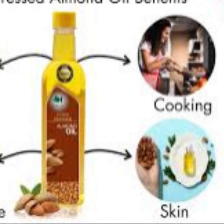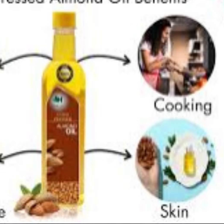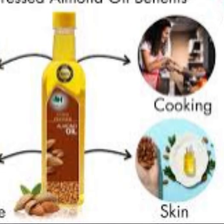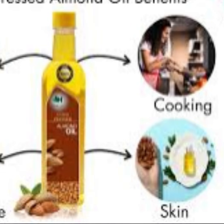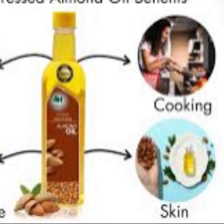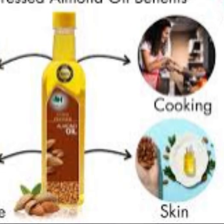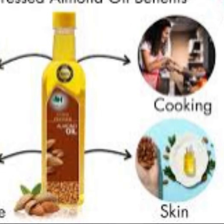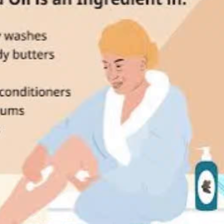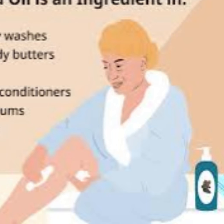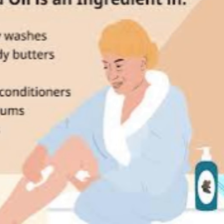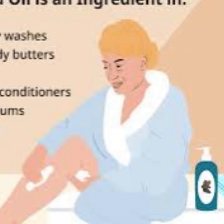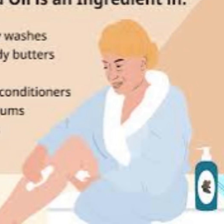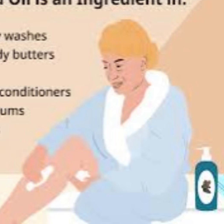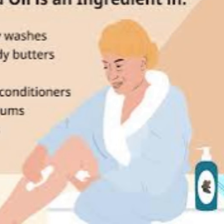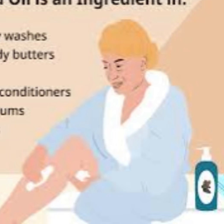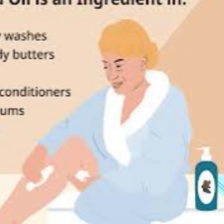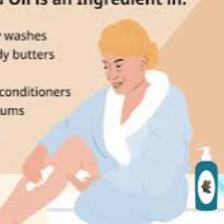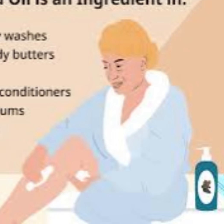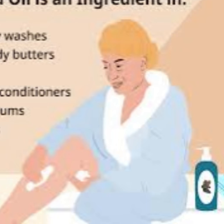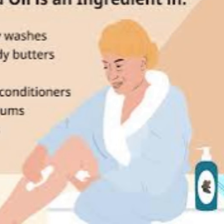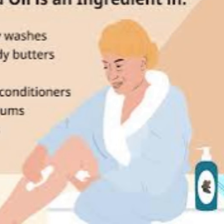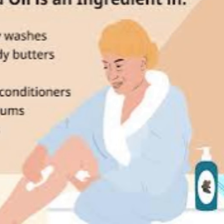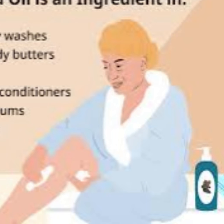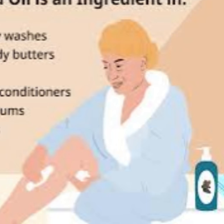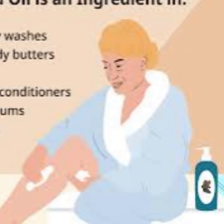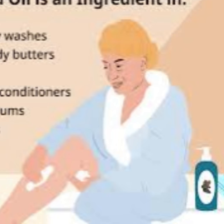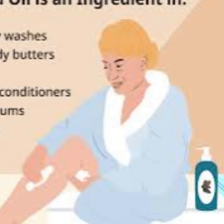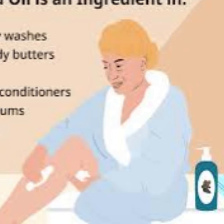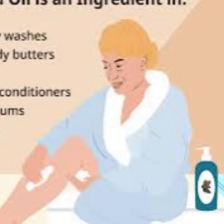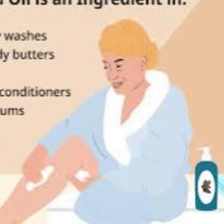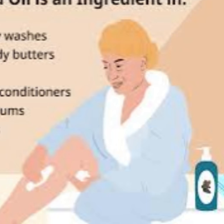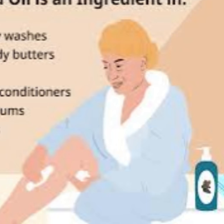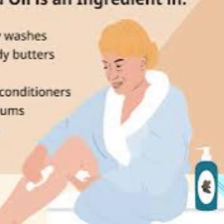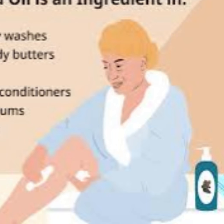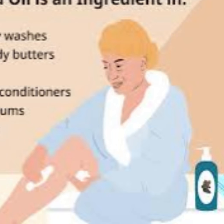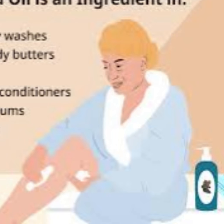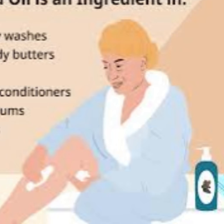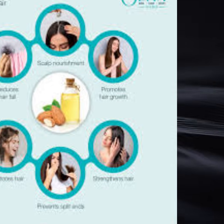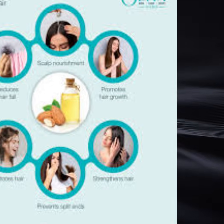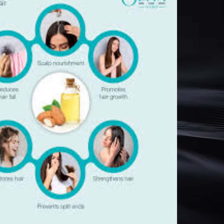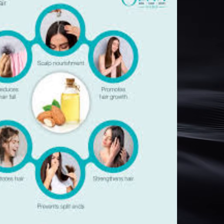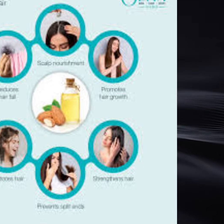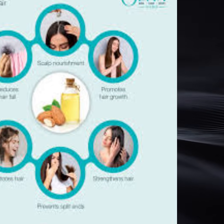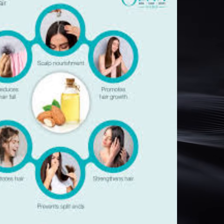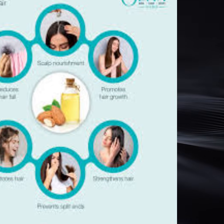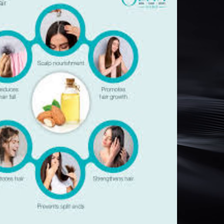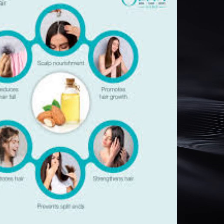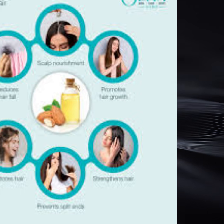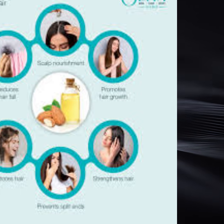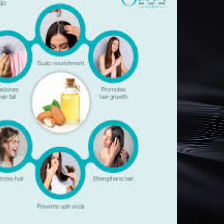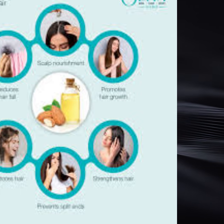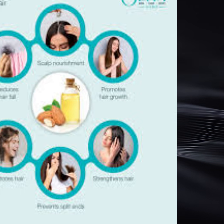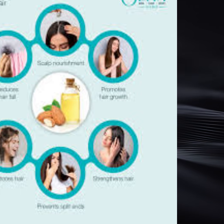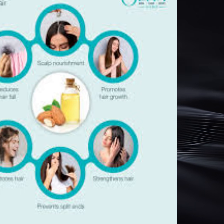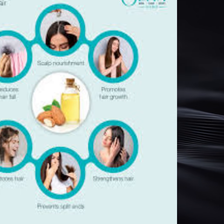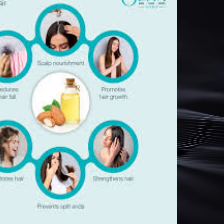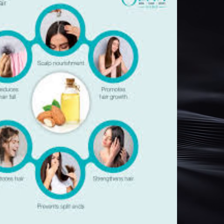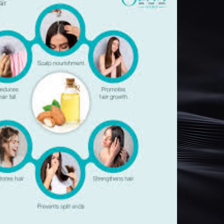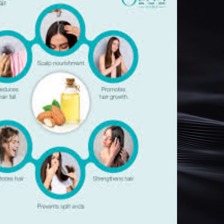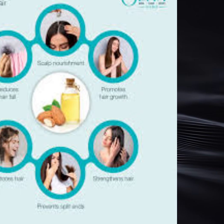AMYGDALUS VAR.AMARA. Contain a toxic chemical called amygdalin, which the body converts into poisonous hydrogen cyanide. Consuming bitter almonds can